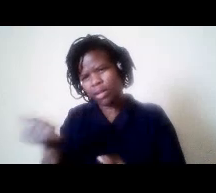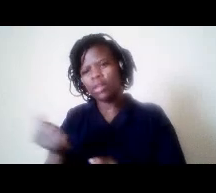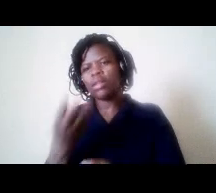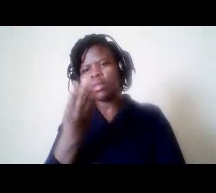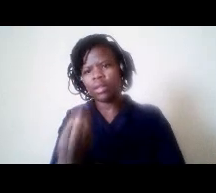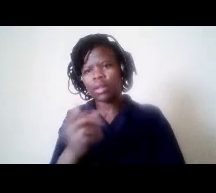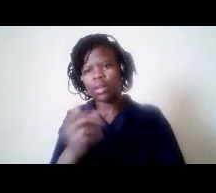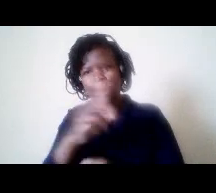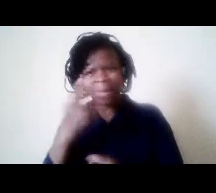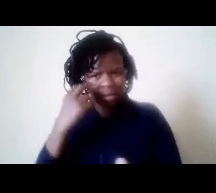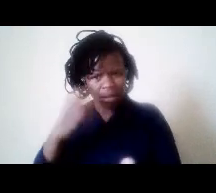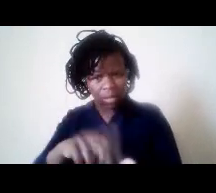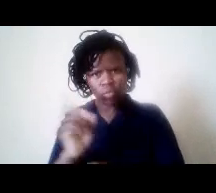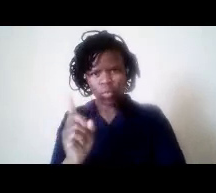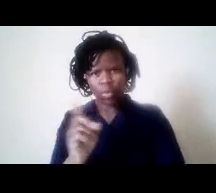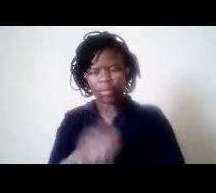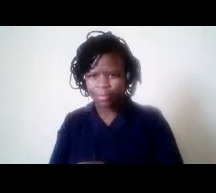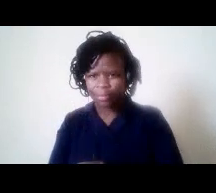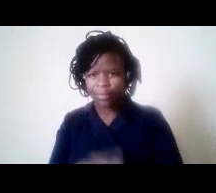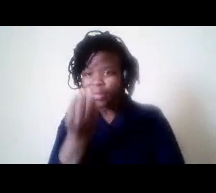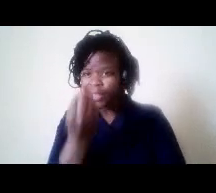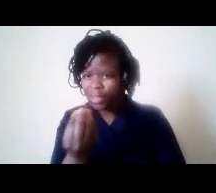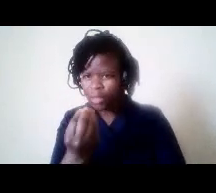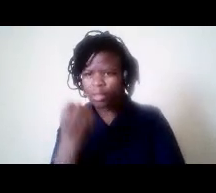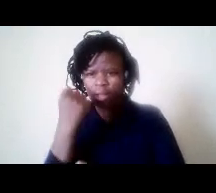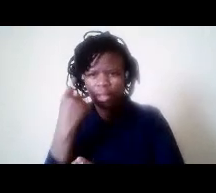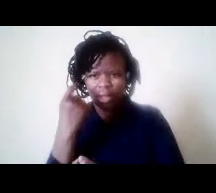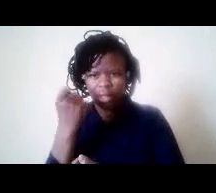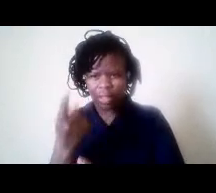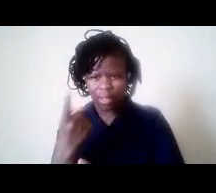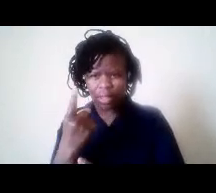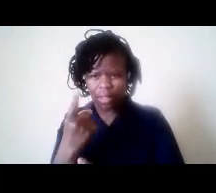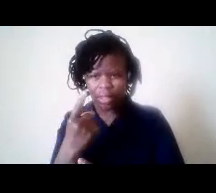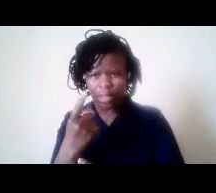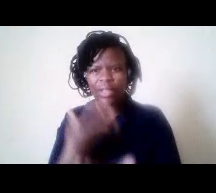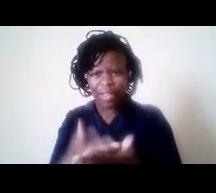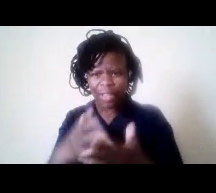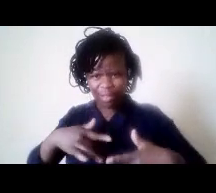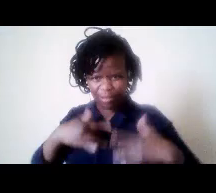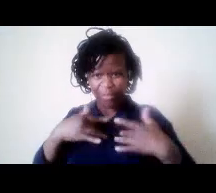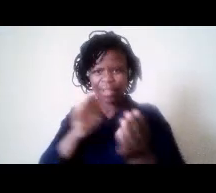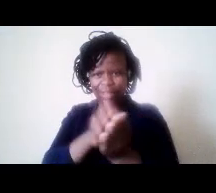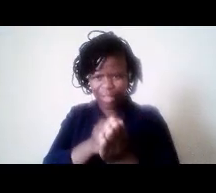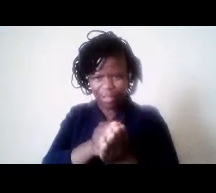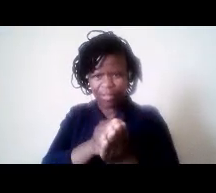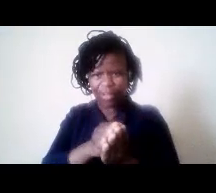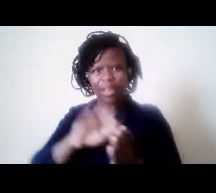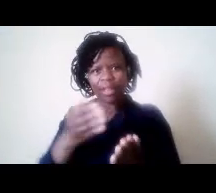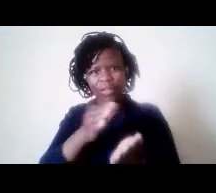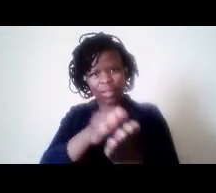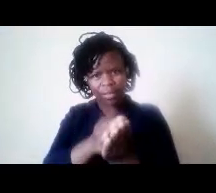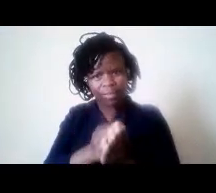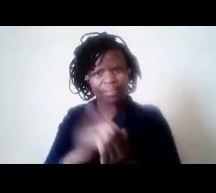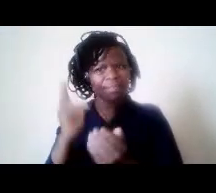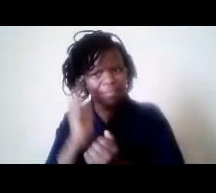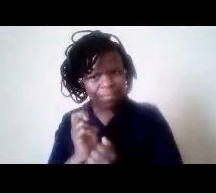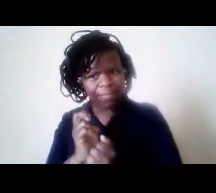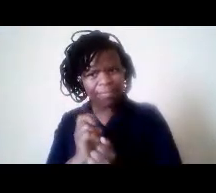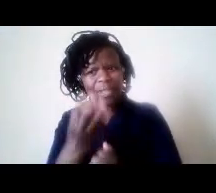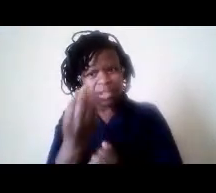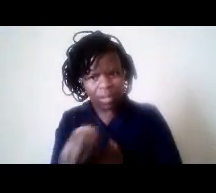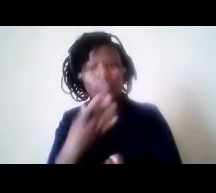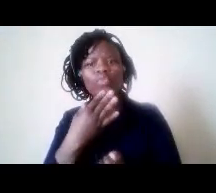needed. A child who's understood feels safe. And a child who feels safe and feels heard is a child who is able